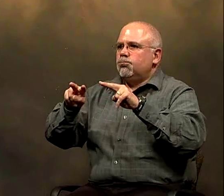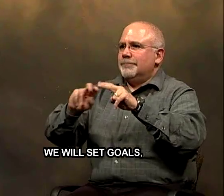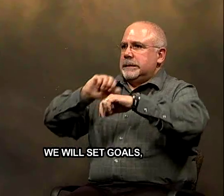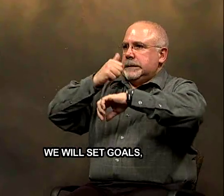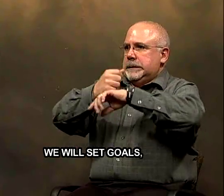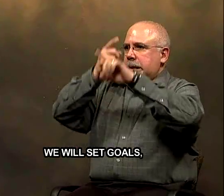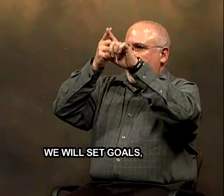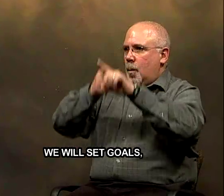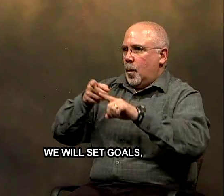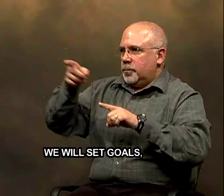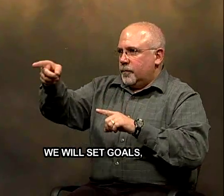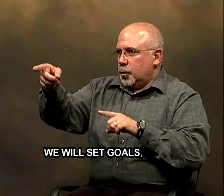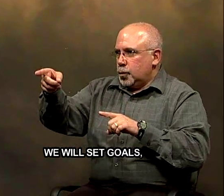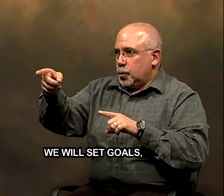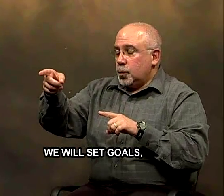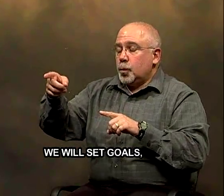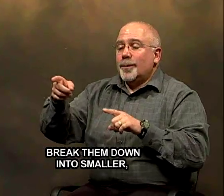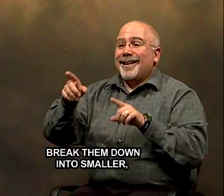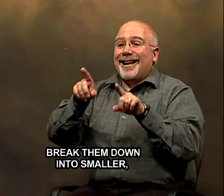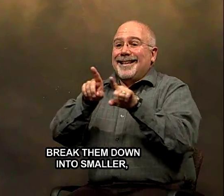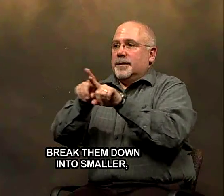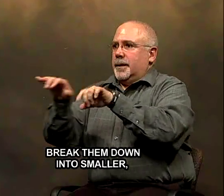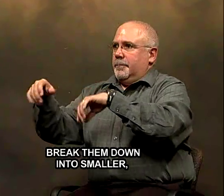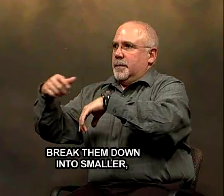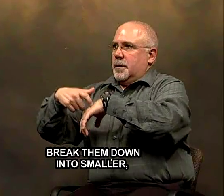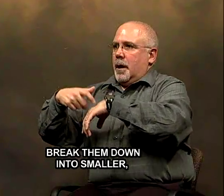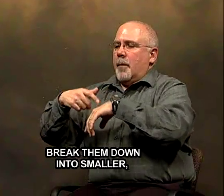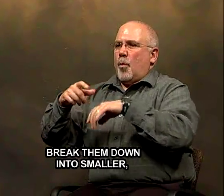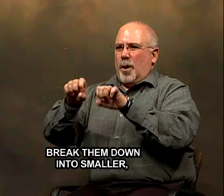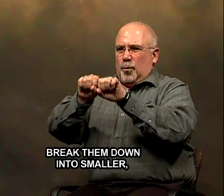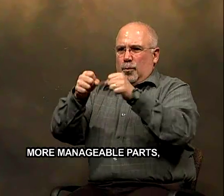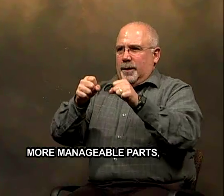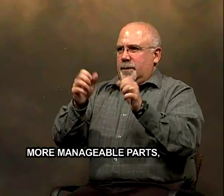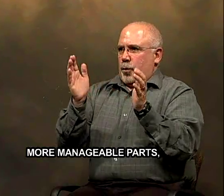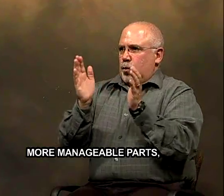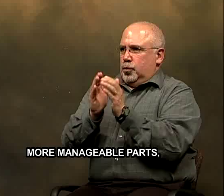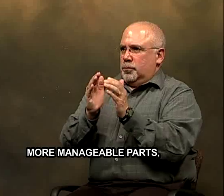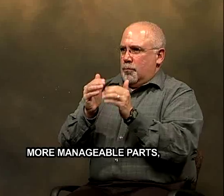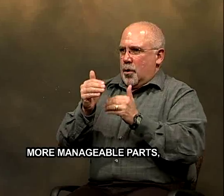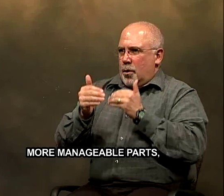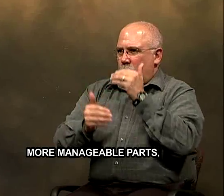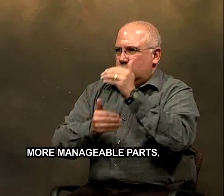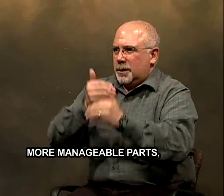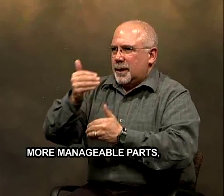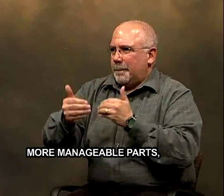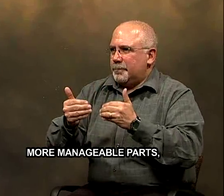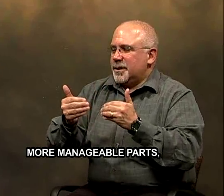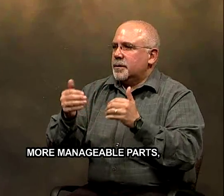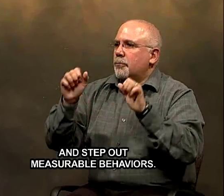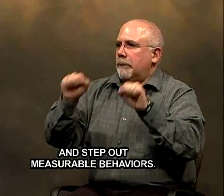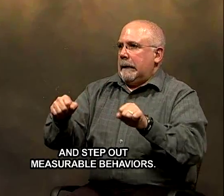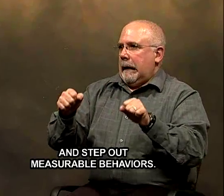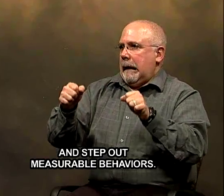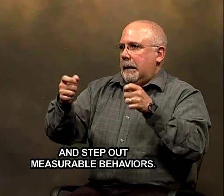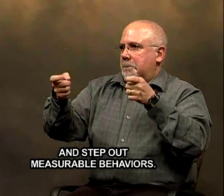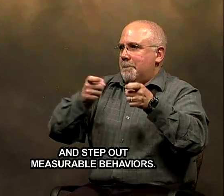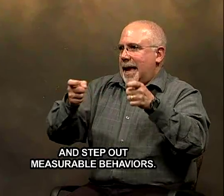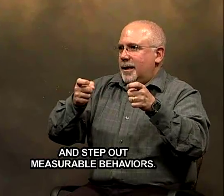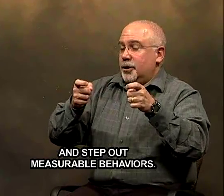We will set goals, break them down into smaller, more manageable parts, and step out